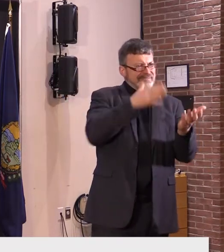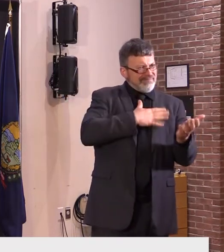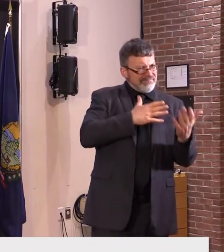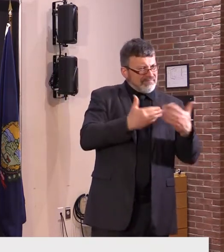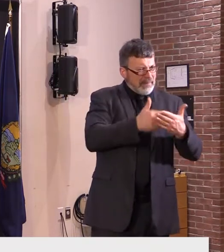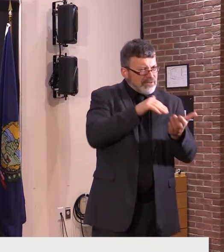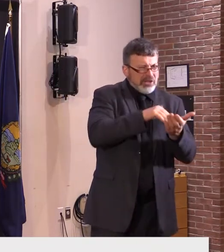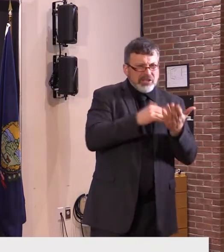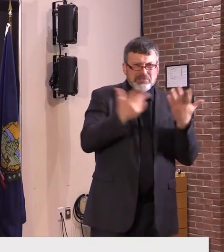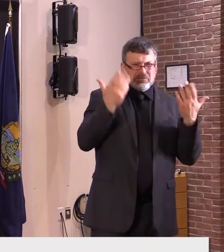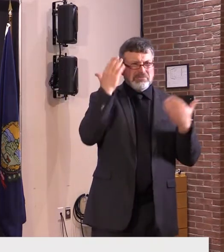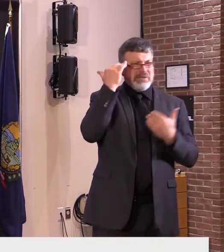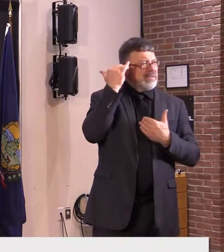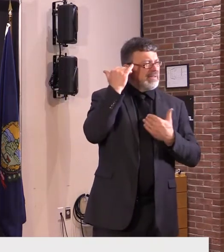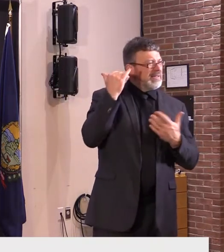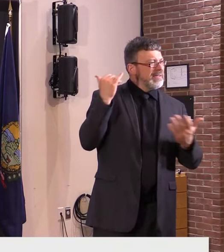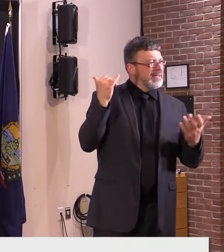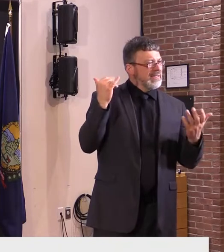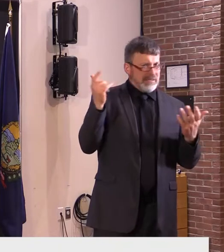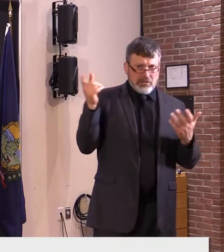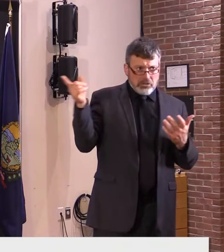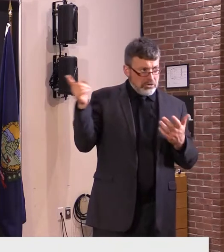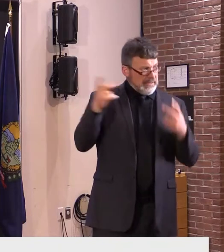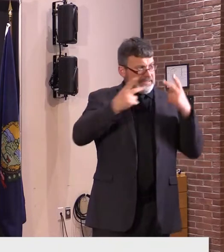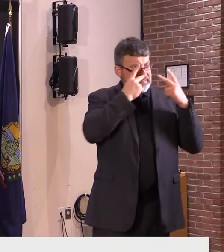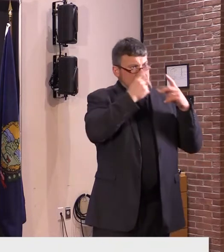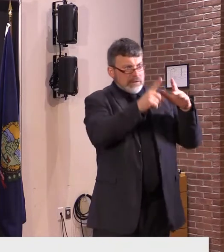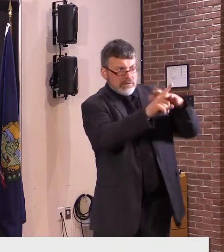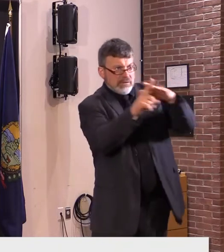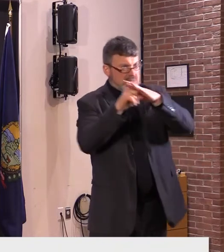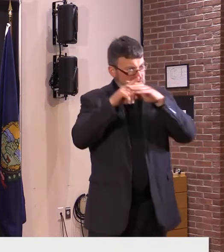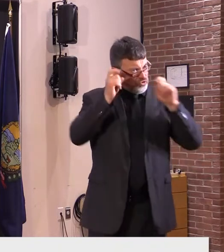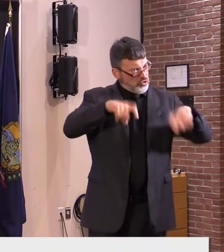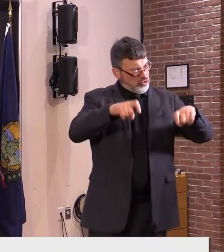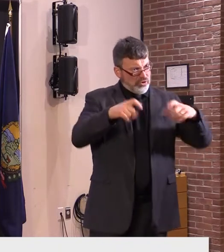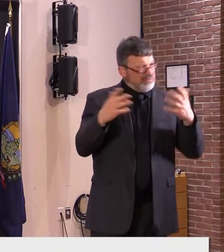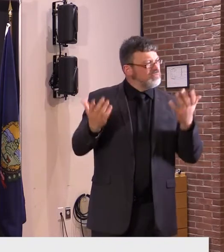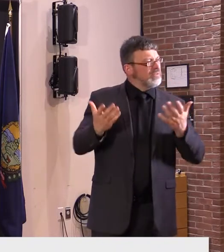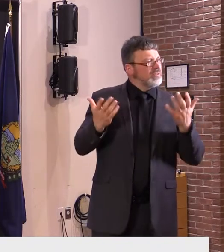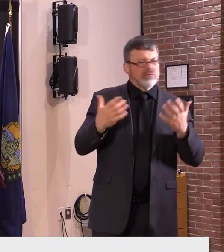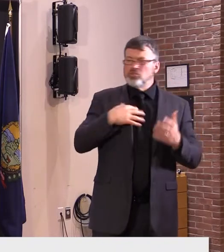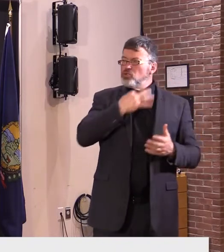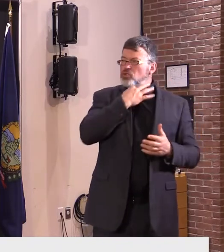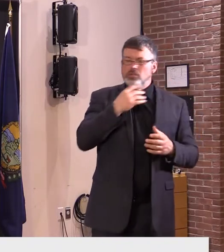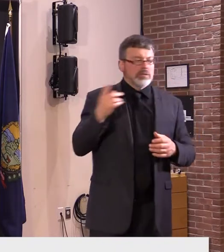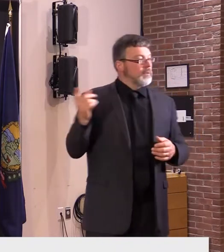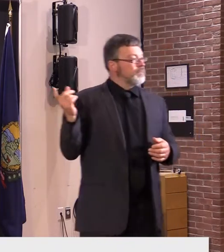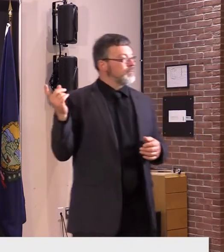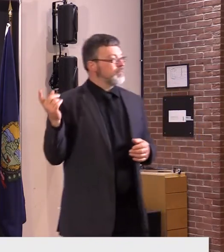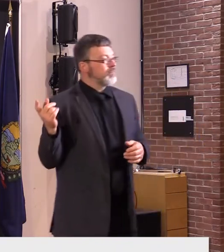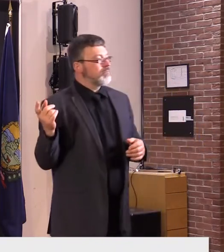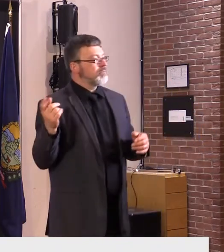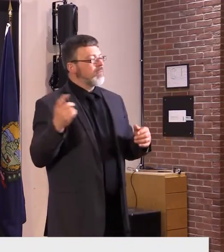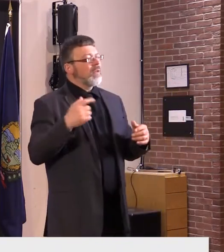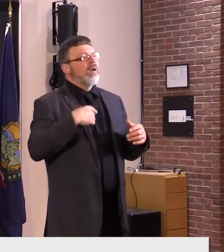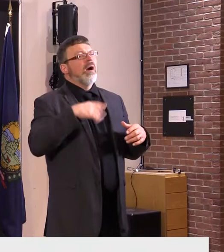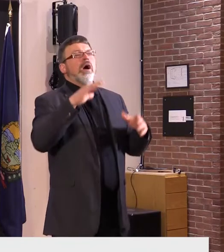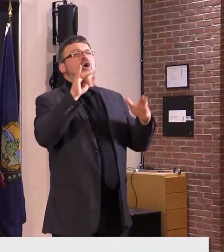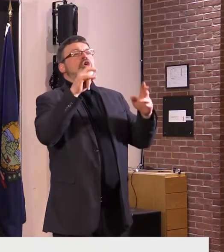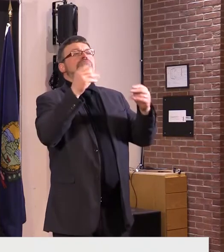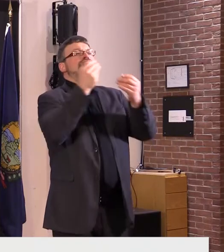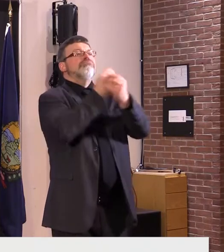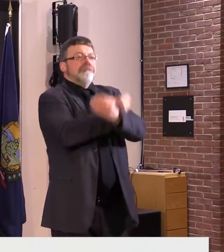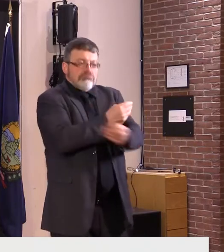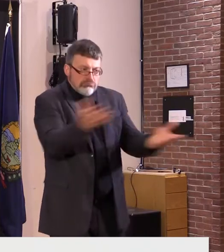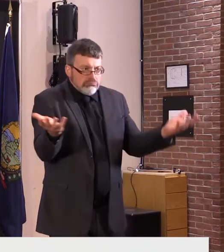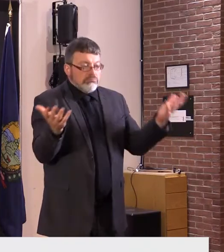And I'm sure there's been more connection between parents and their pediatricians' offices